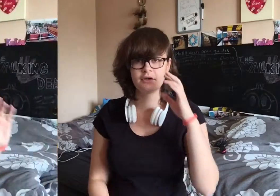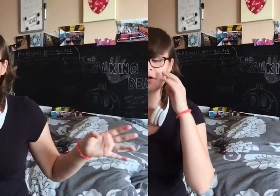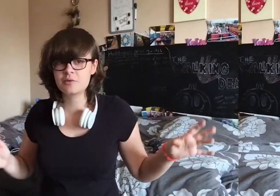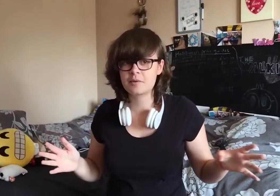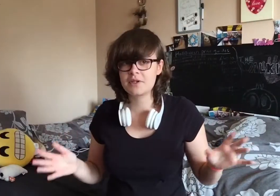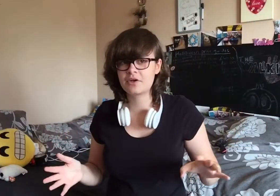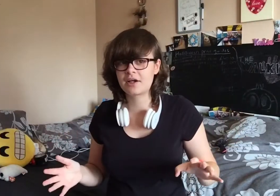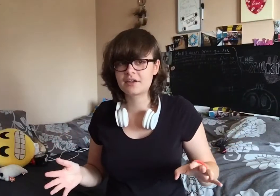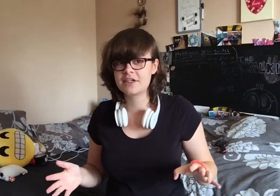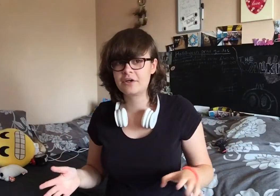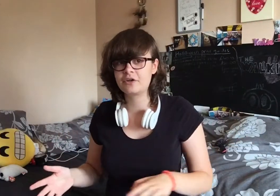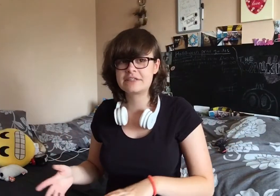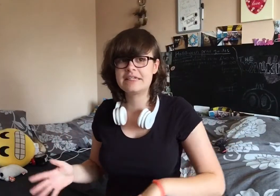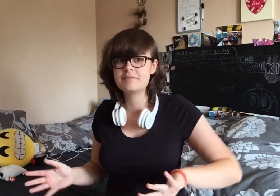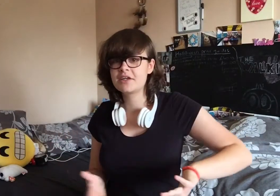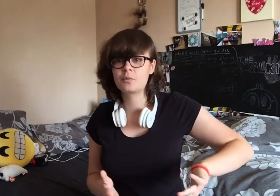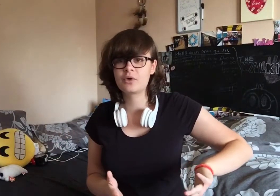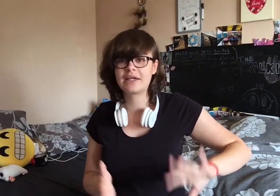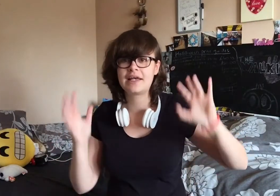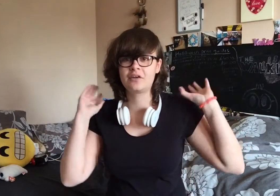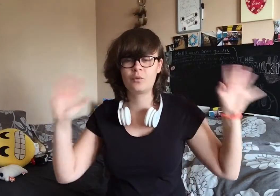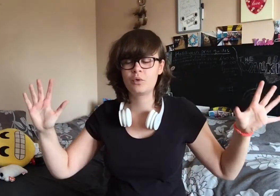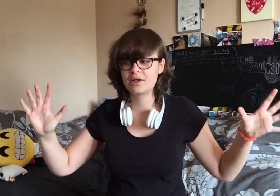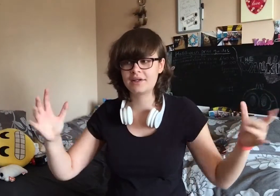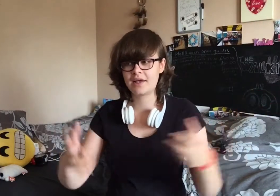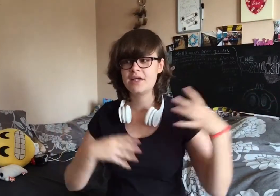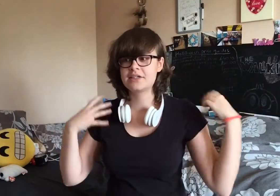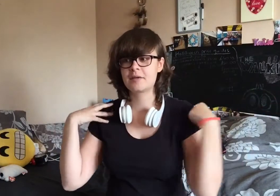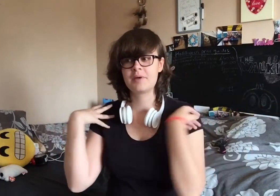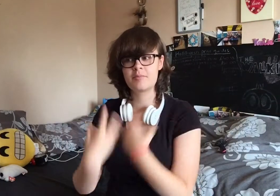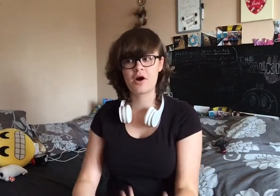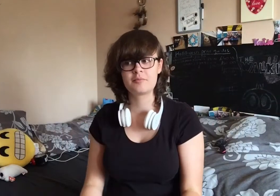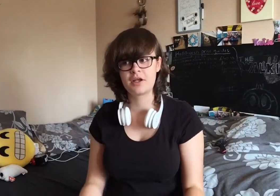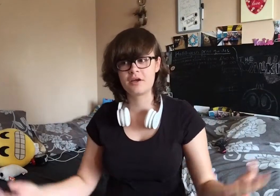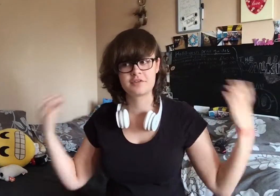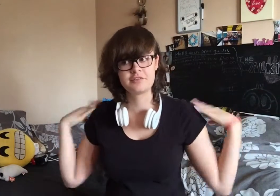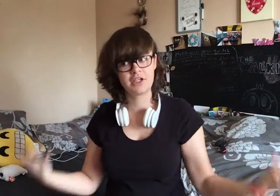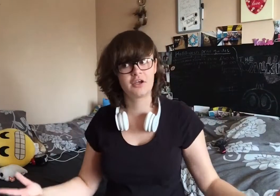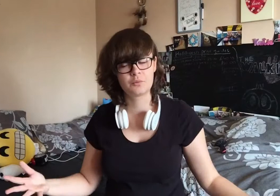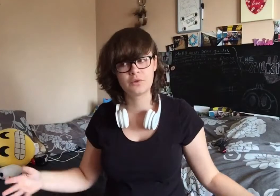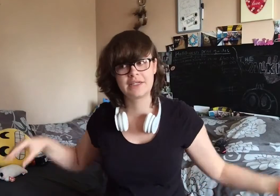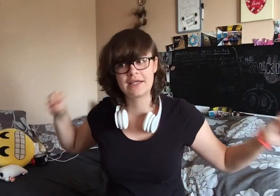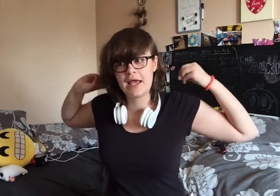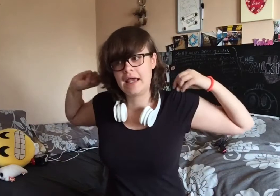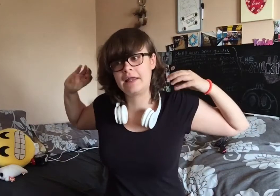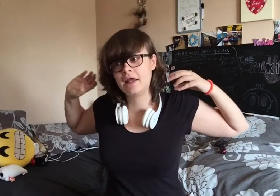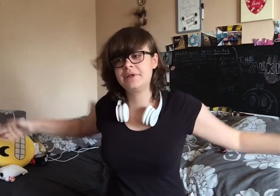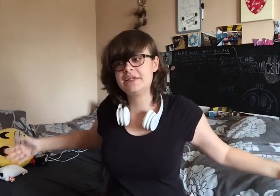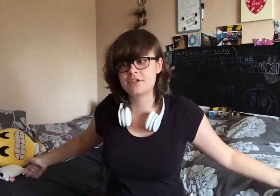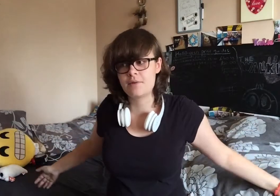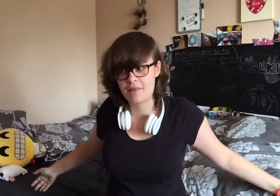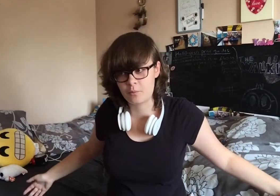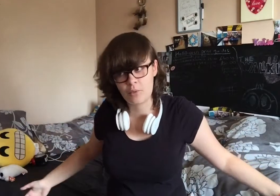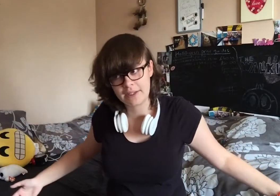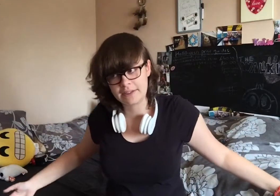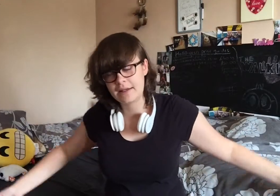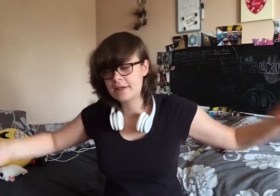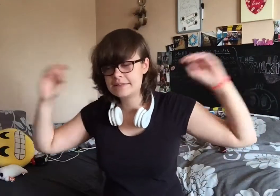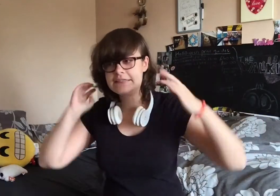really want to meet Greg Nicotero because he made The Walking Dead, and The Walking Dead is like a big part of my life, and I really like The Walking Dead, and please don't end The Walking Dead. Season